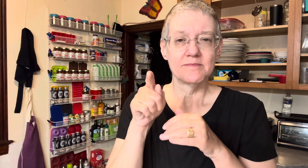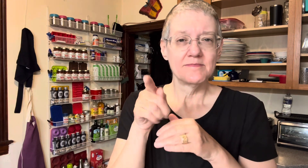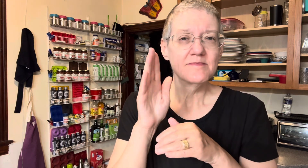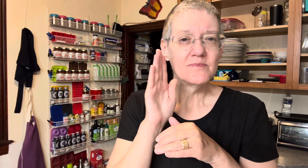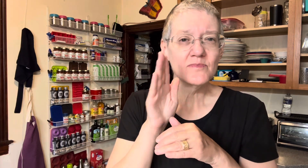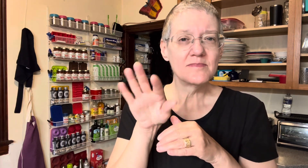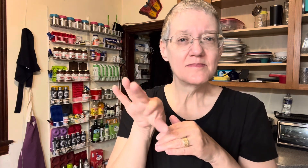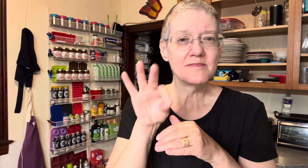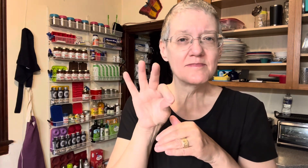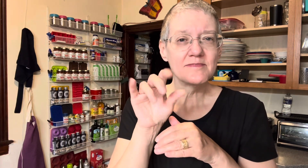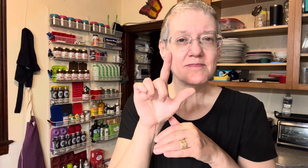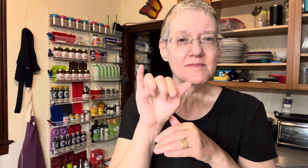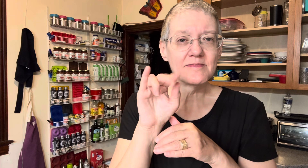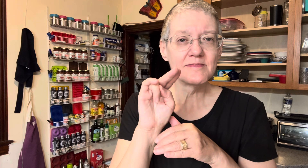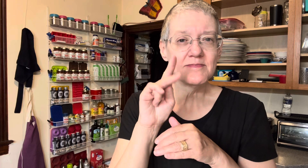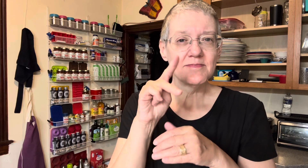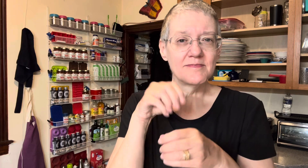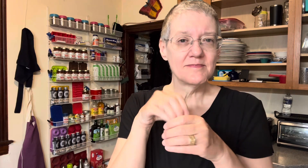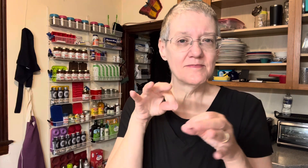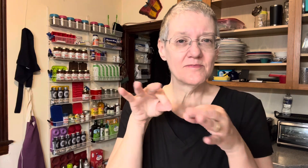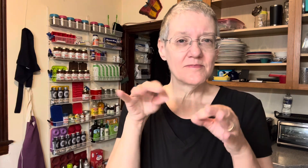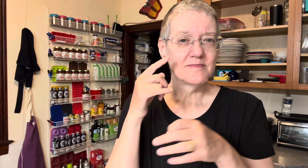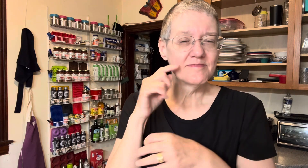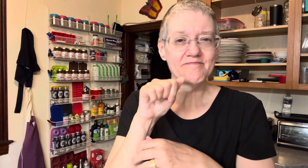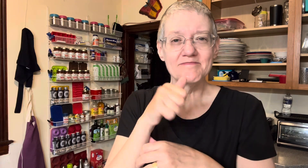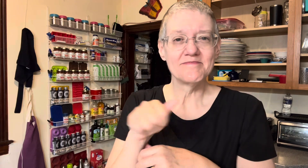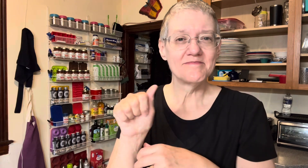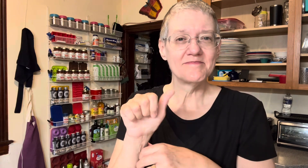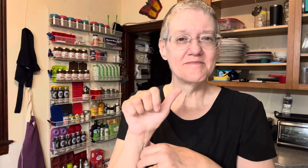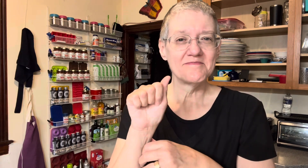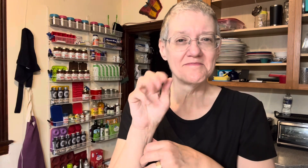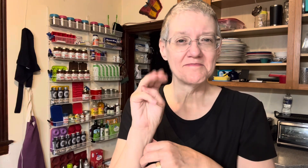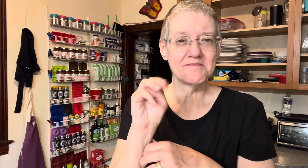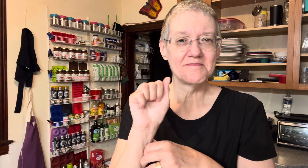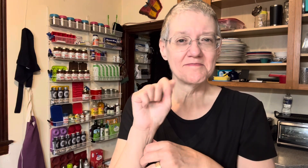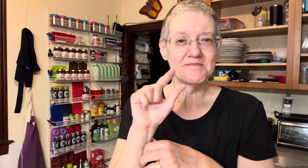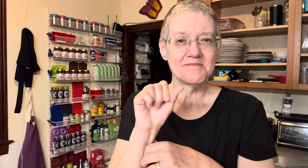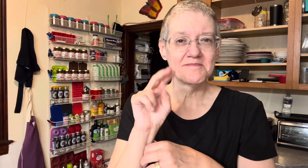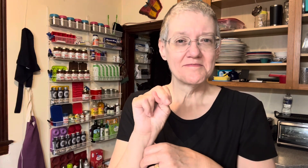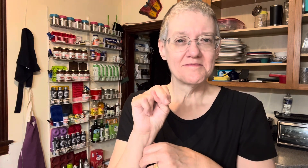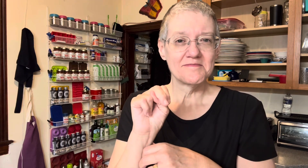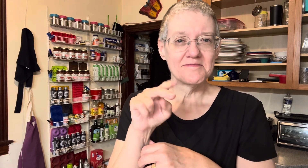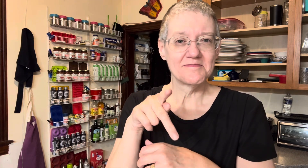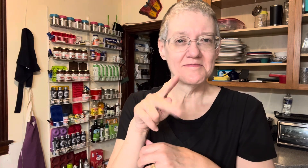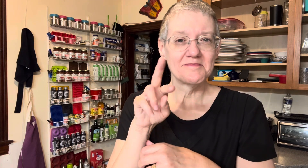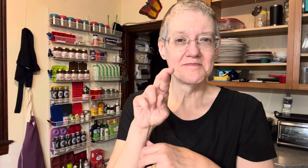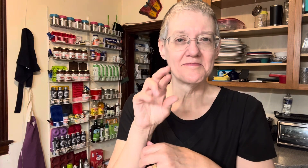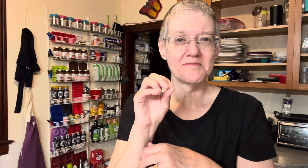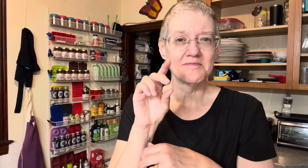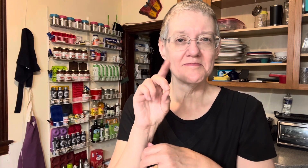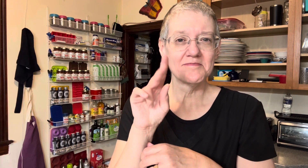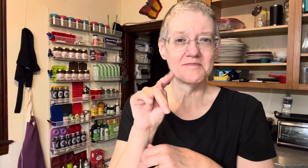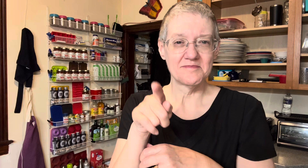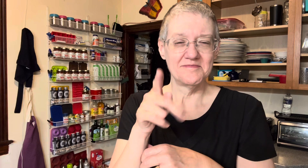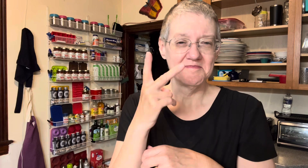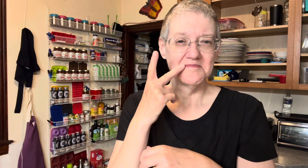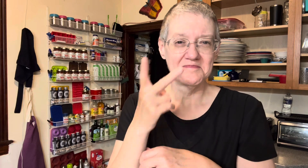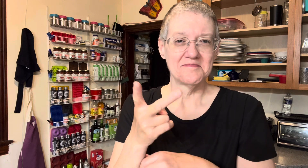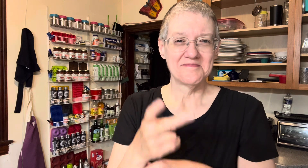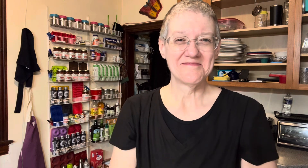around $25. You can find any links to supplies for our videos down in the description.